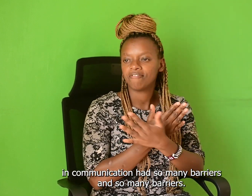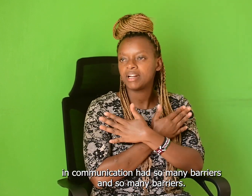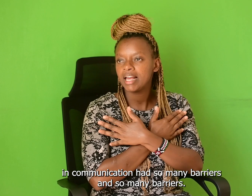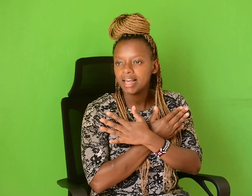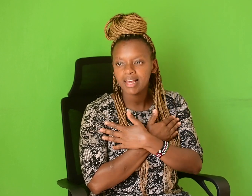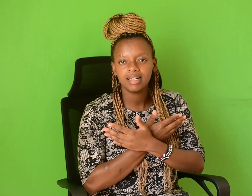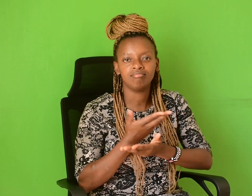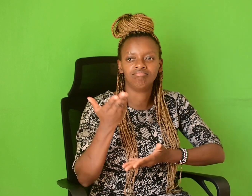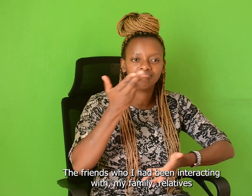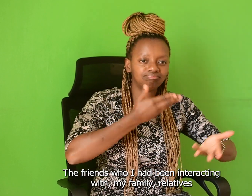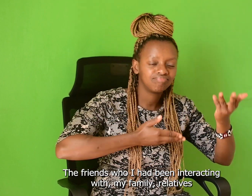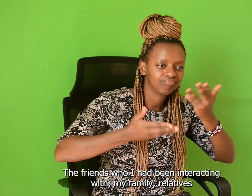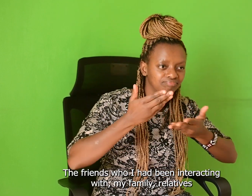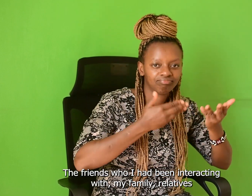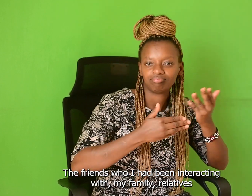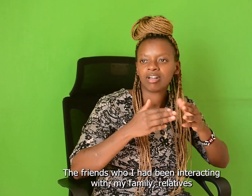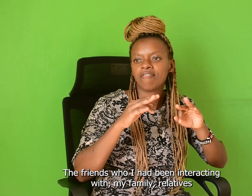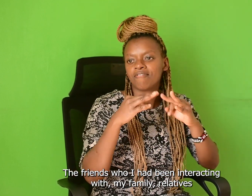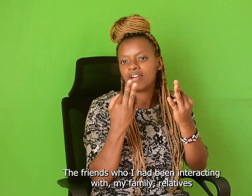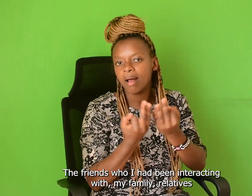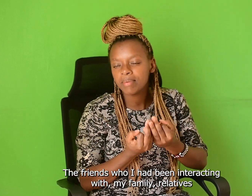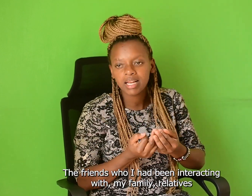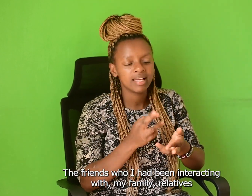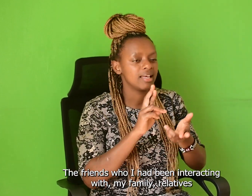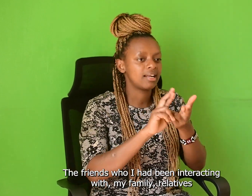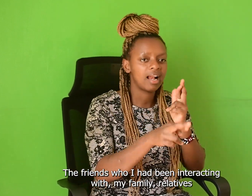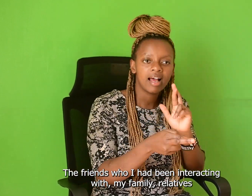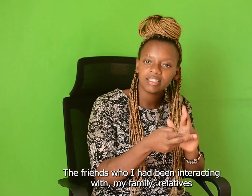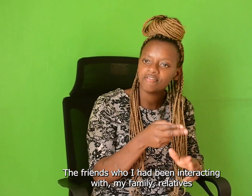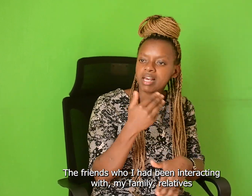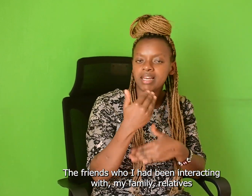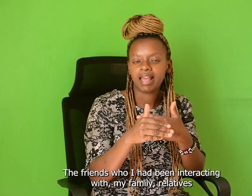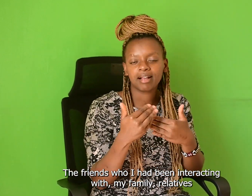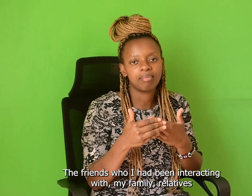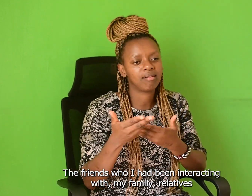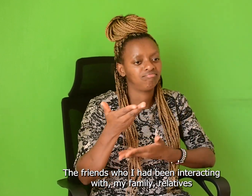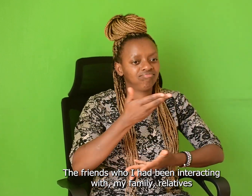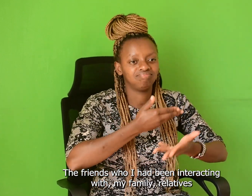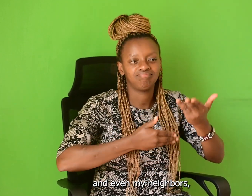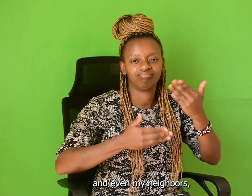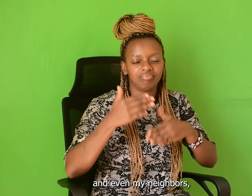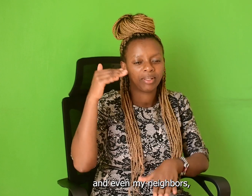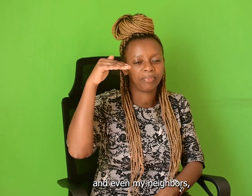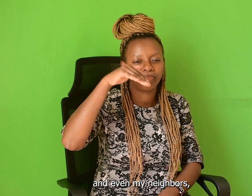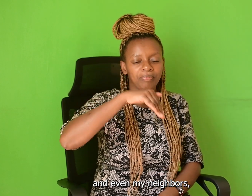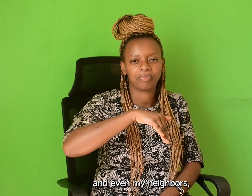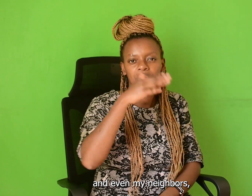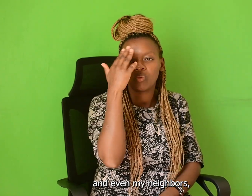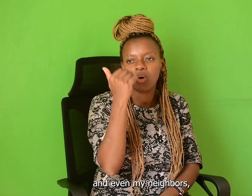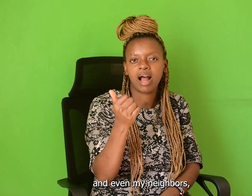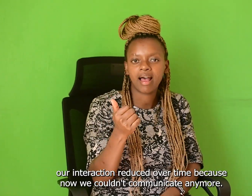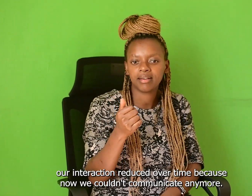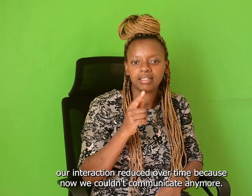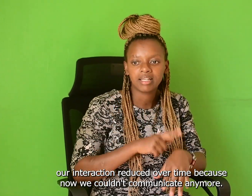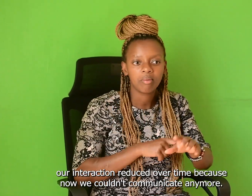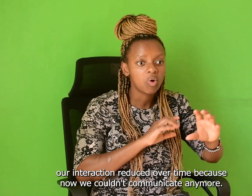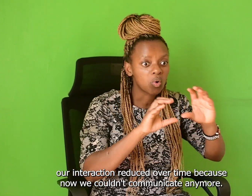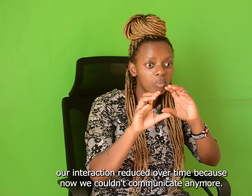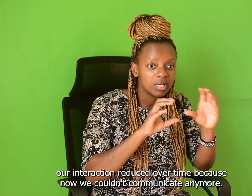barriers. The friends who I had been interacting with, my family, relatives, and even my neighbors, our interaction reduced